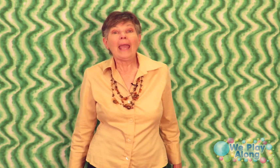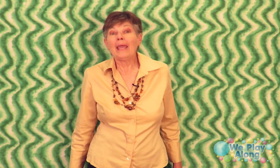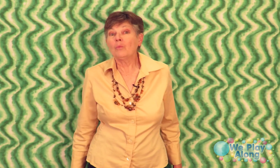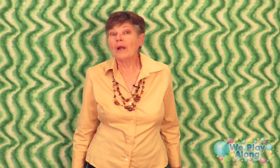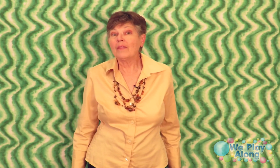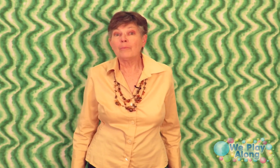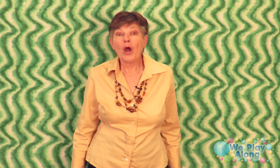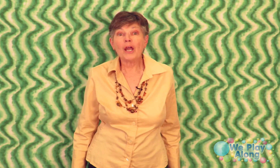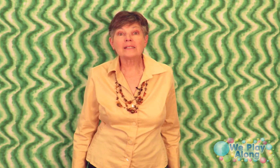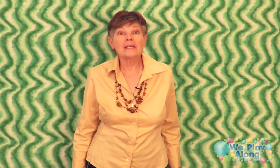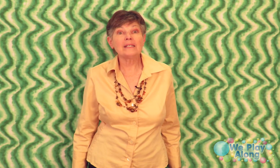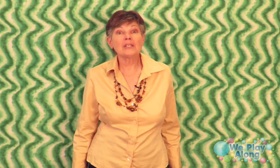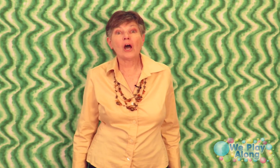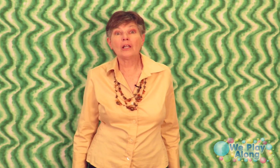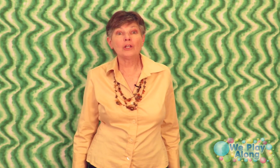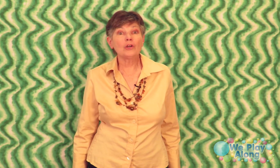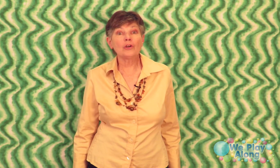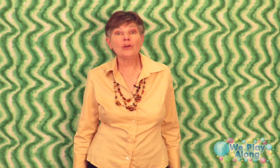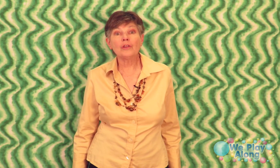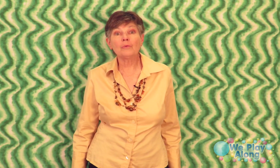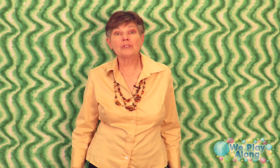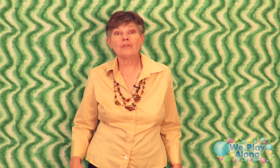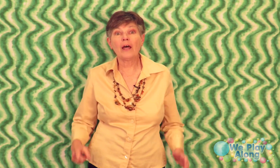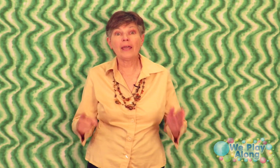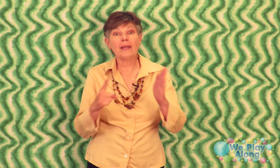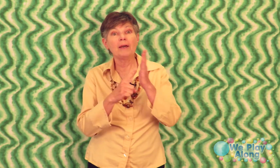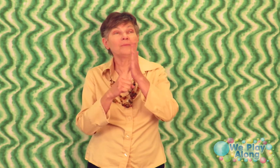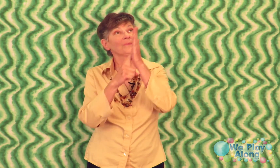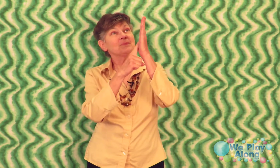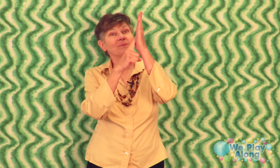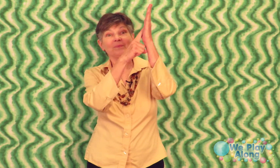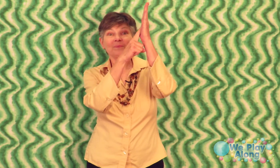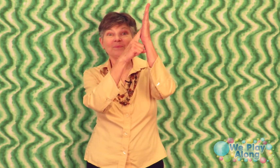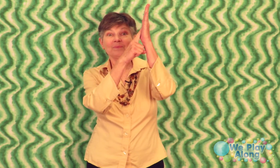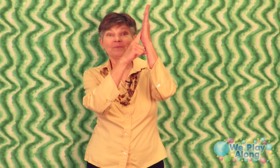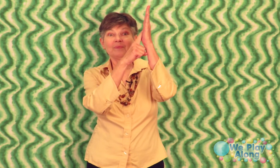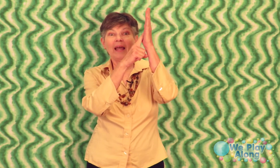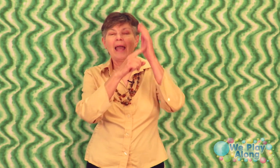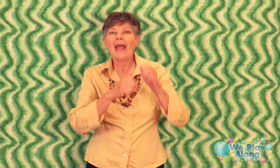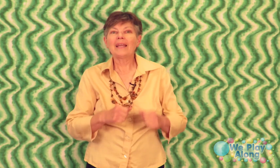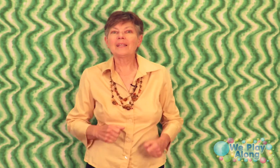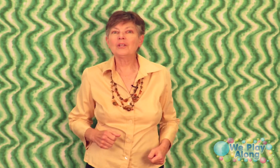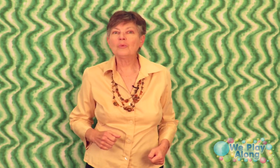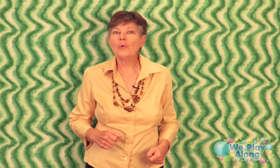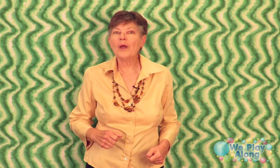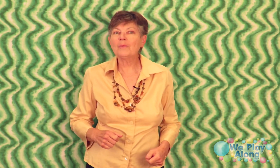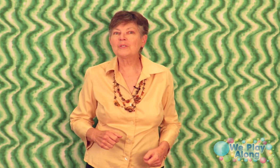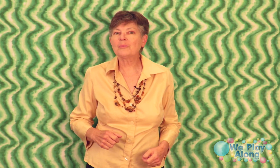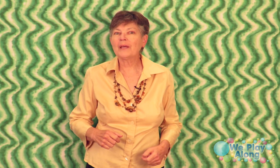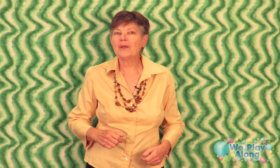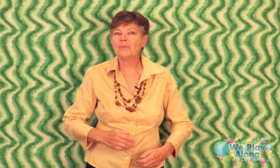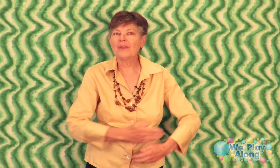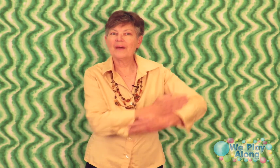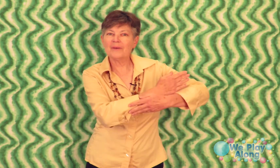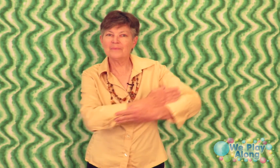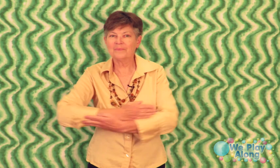In one of the parks, he saw a little girl that was flying and a little boy was playing with a...